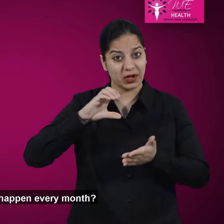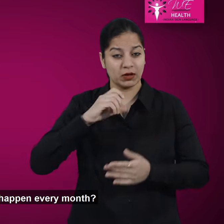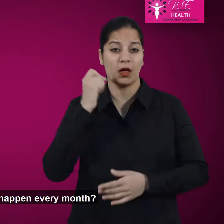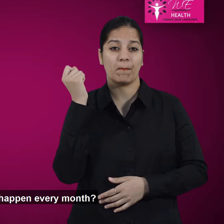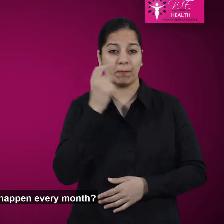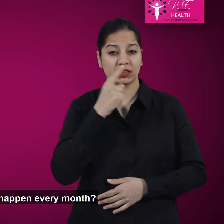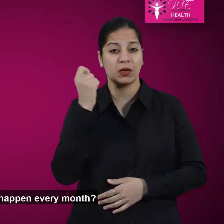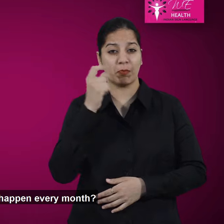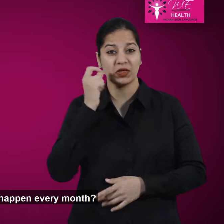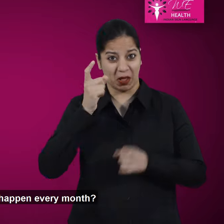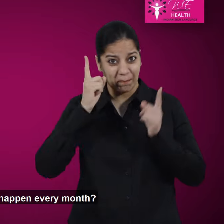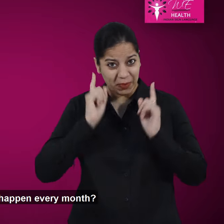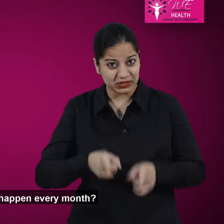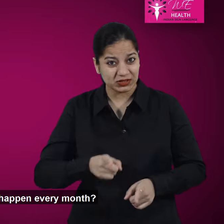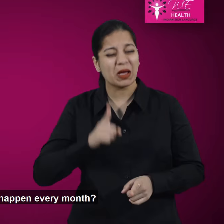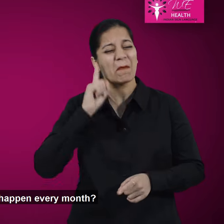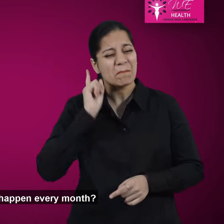And why does it happen every month? ...